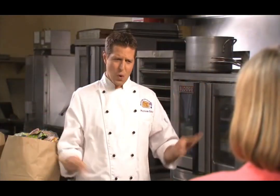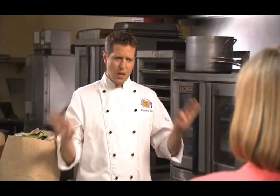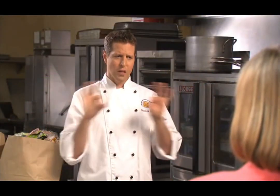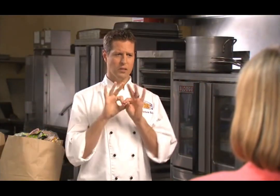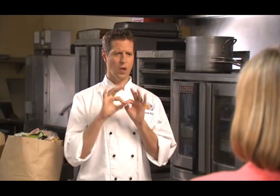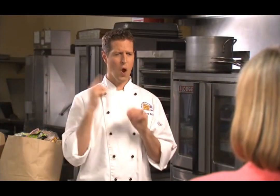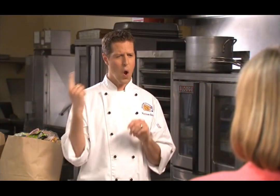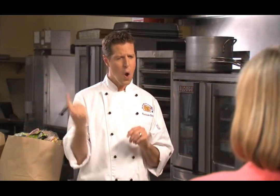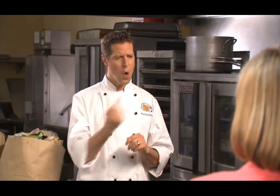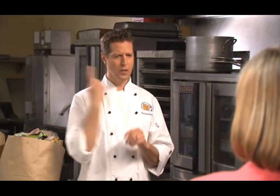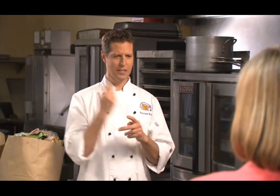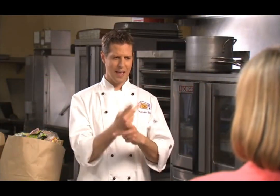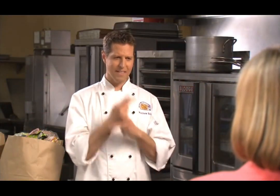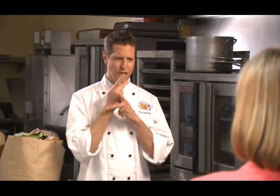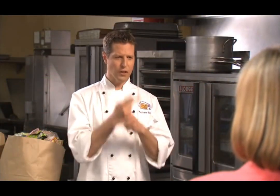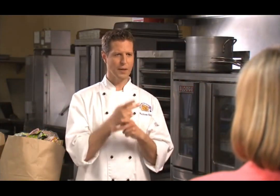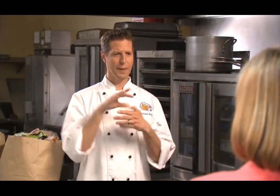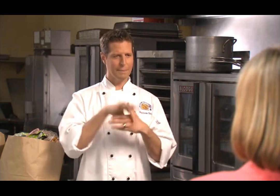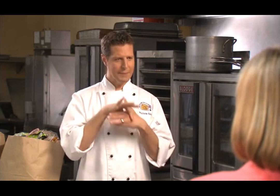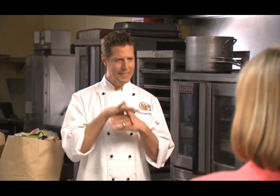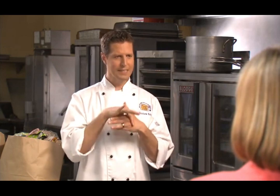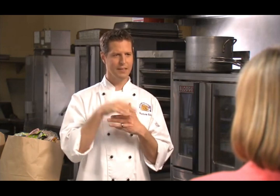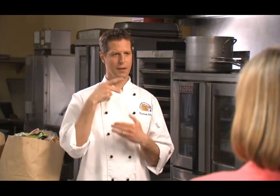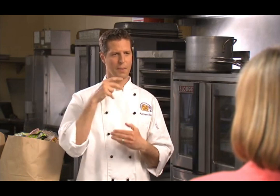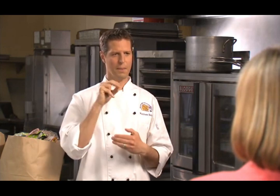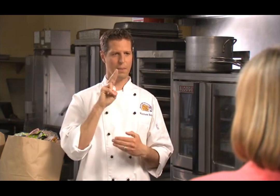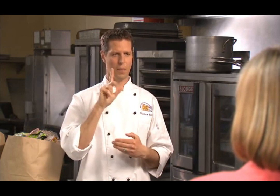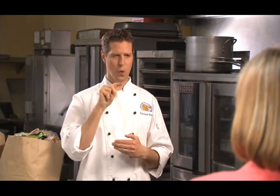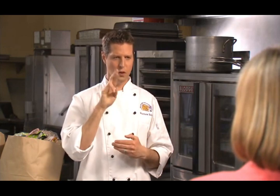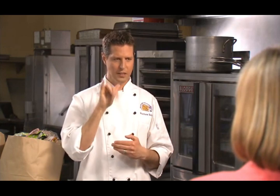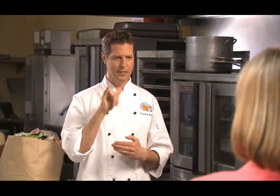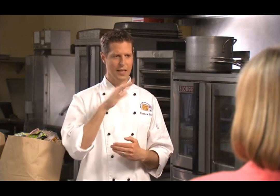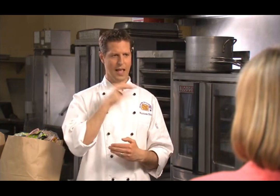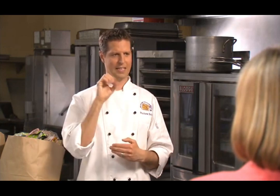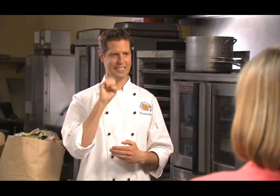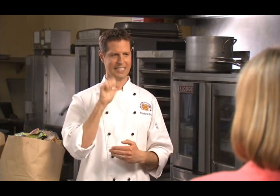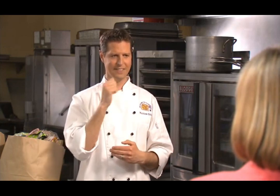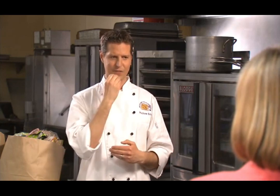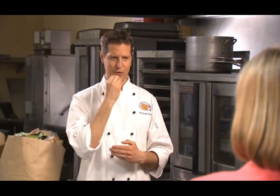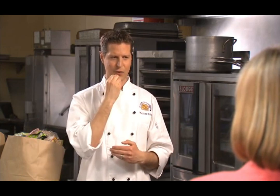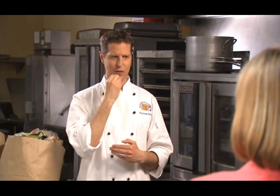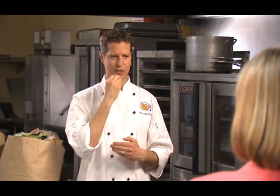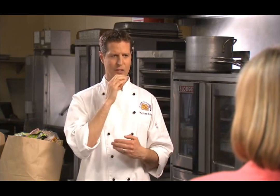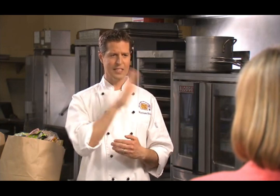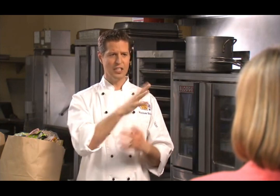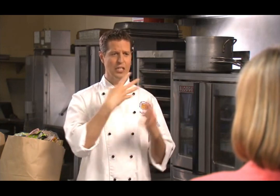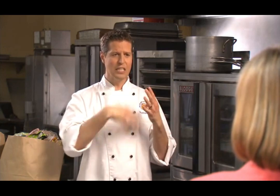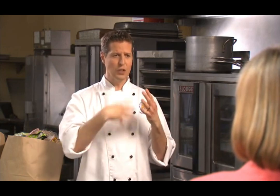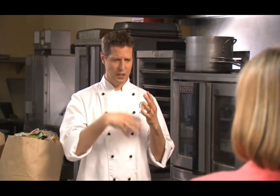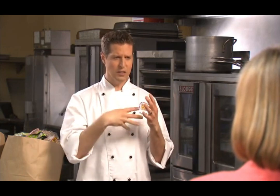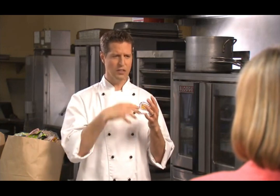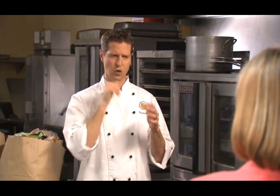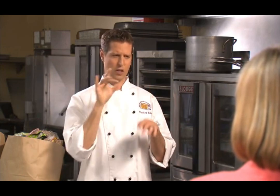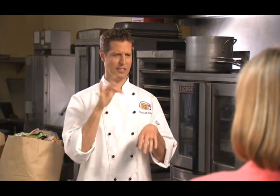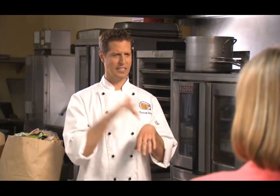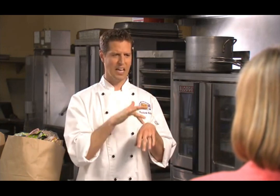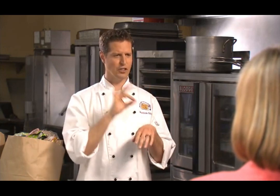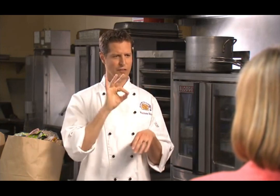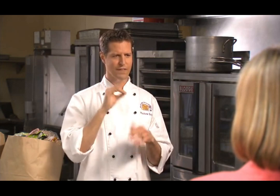It's important to always handle your meat, poultry, and seafood products carefully, so that any liquid from those